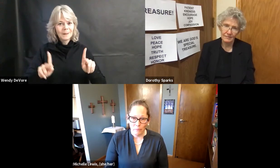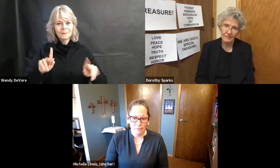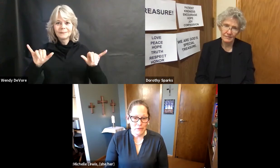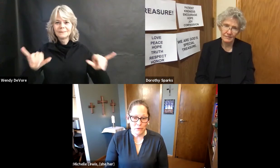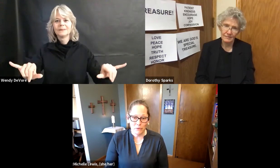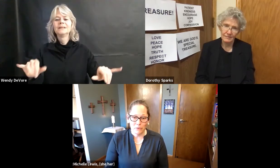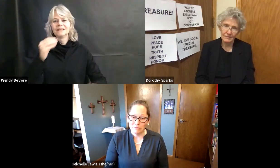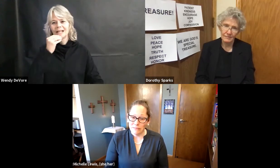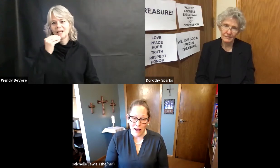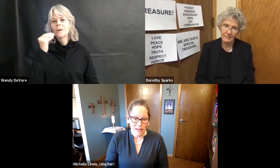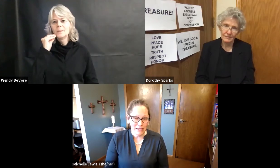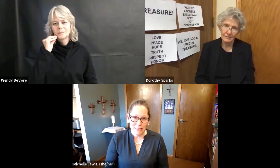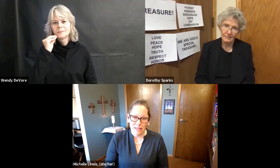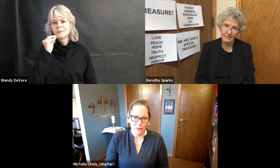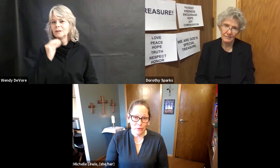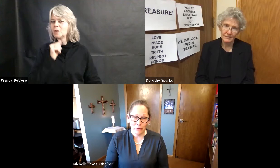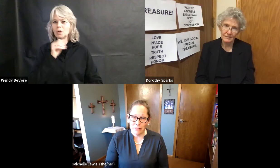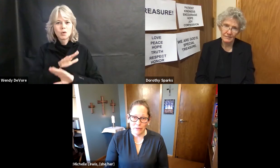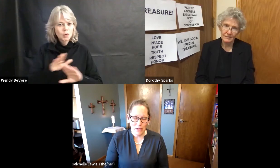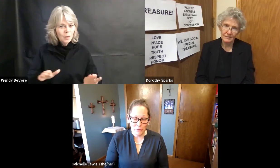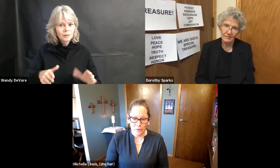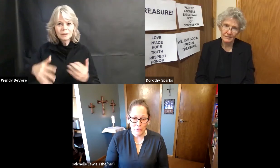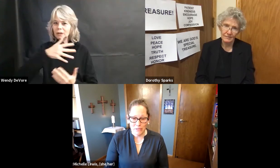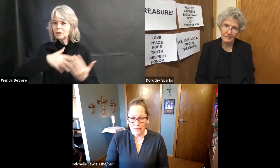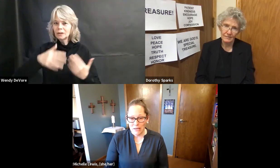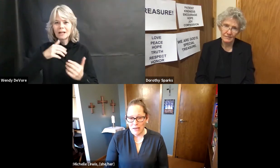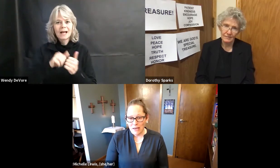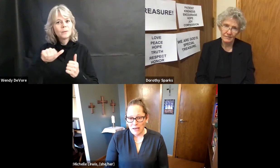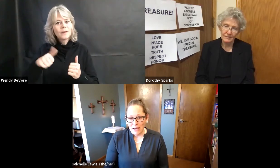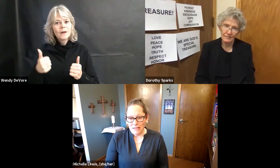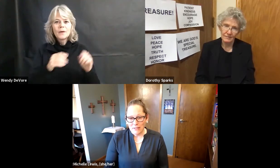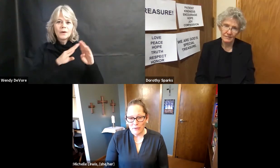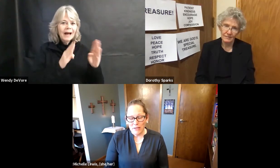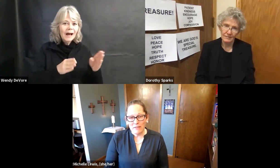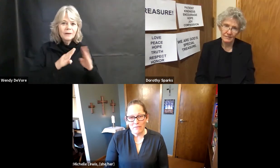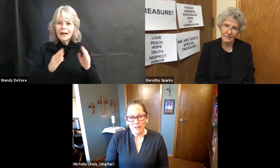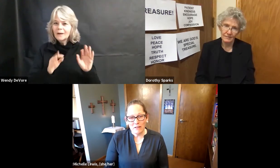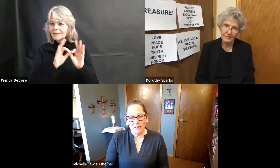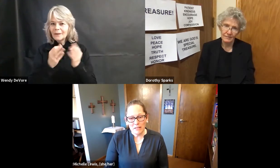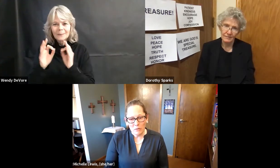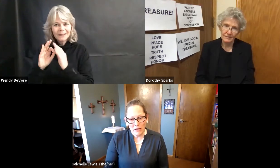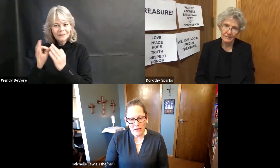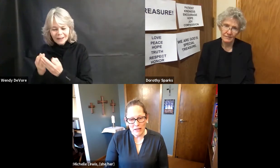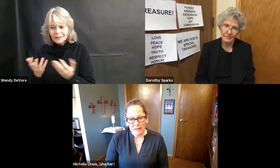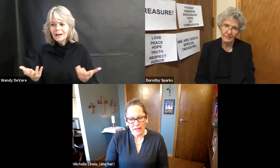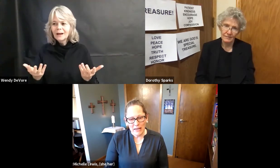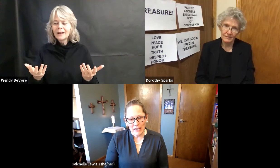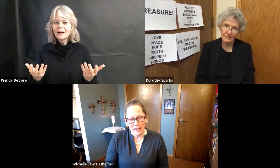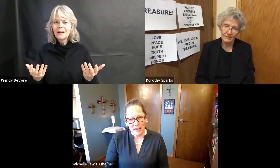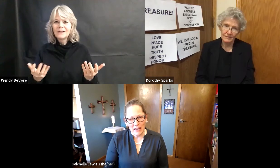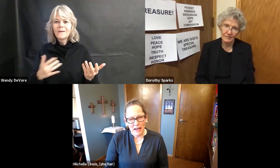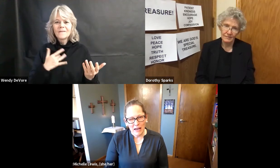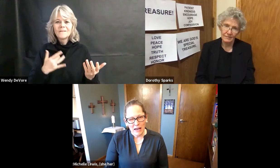home, to not get together with other households. And so it can feel a little bit